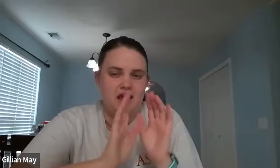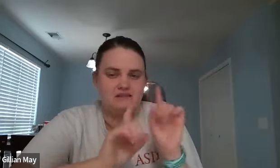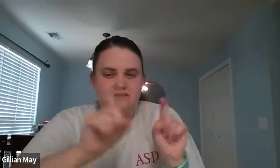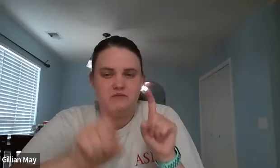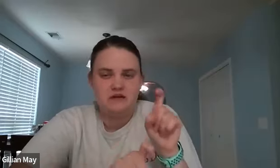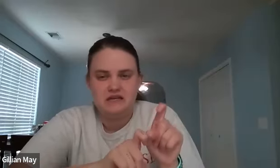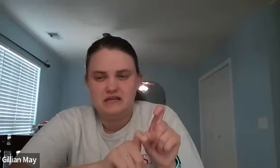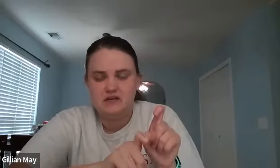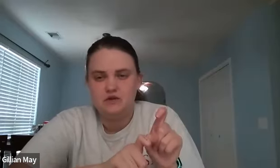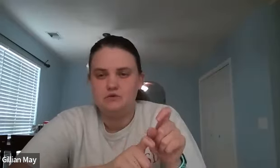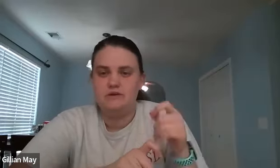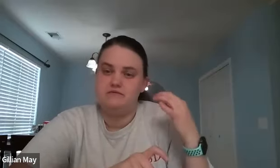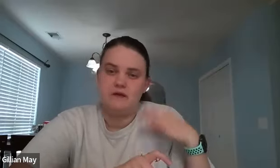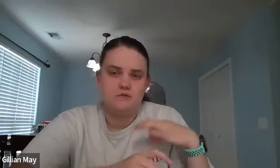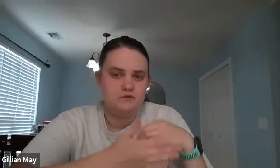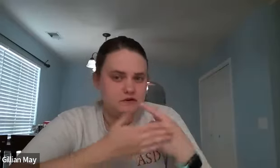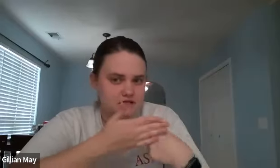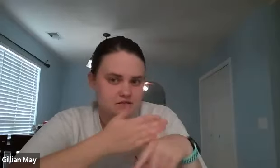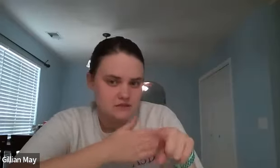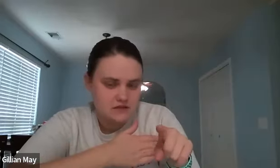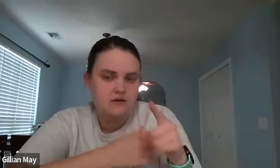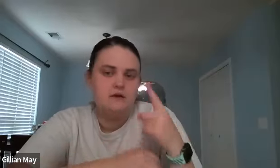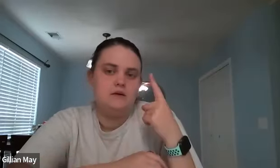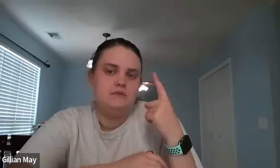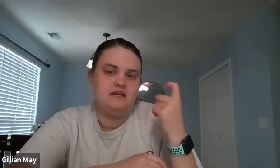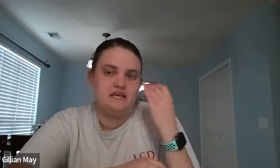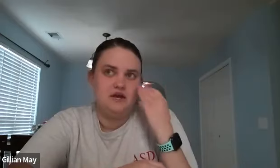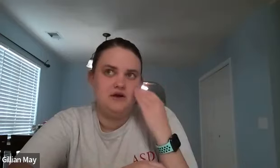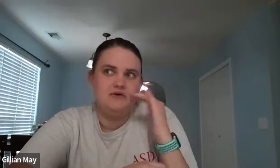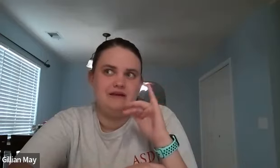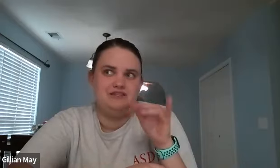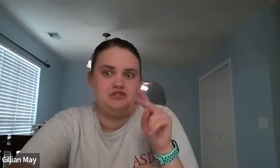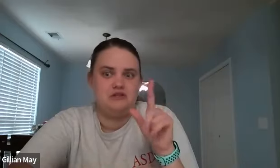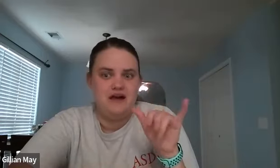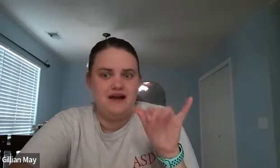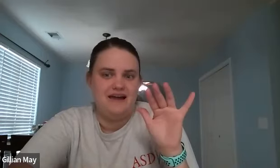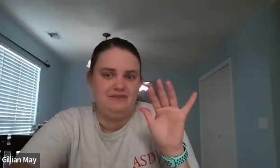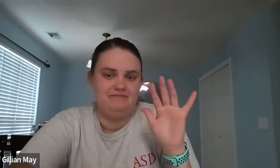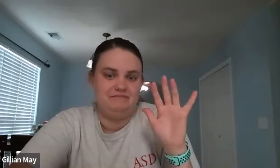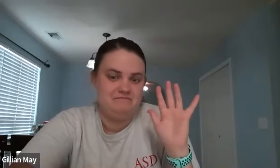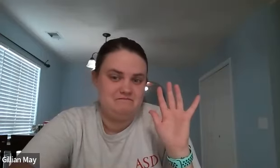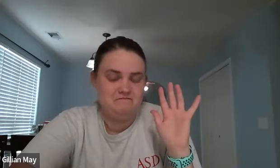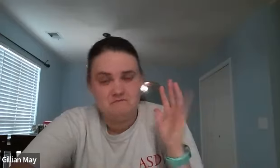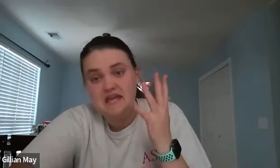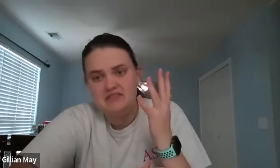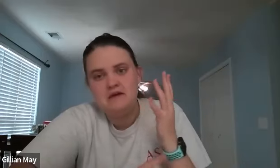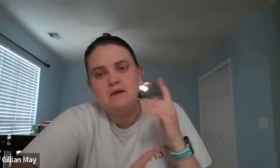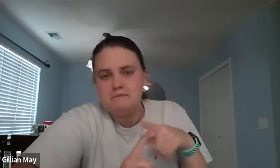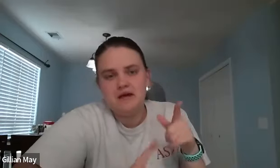ask everybody who will be available for next week, because I know it's July 5th, but a